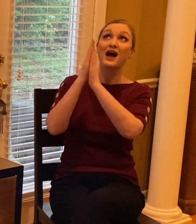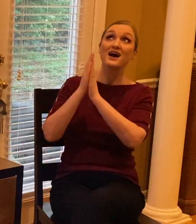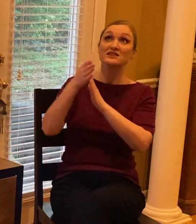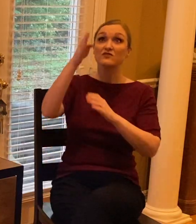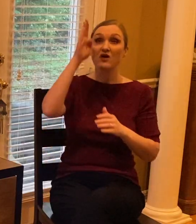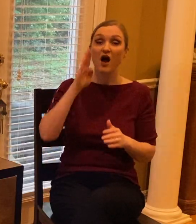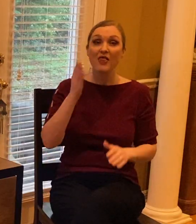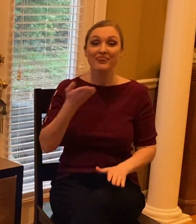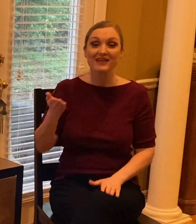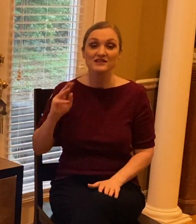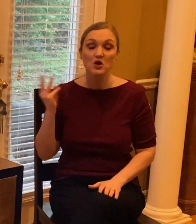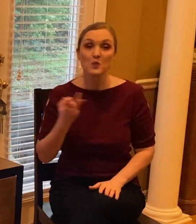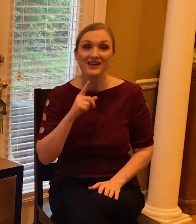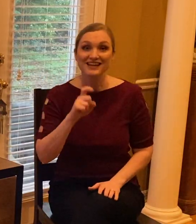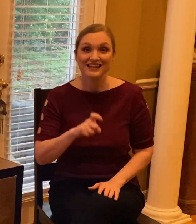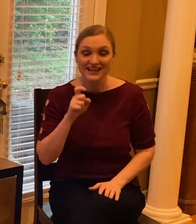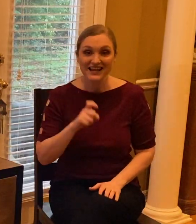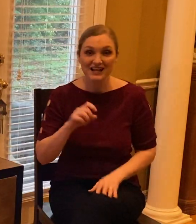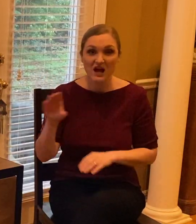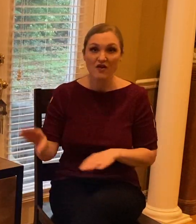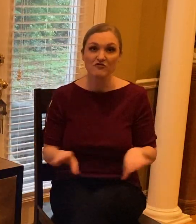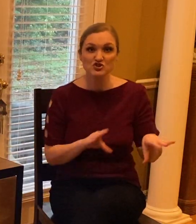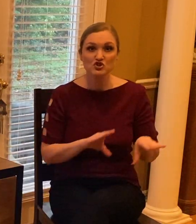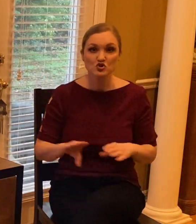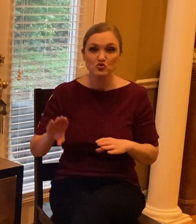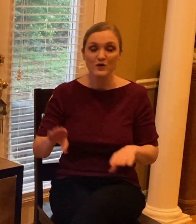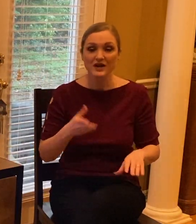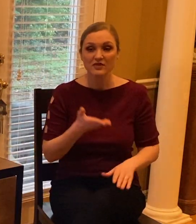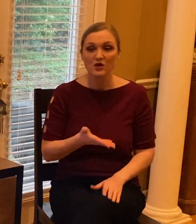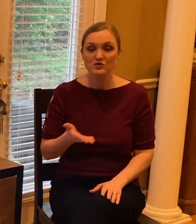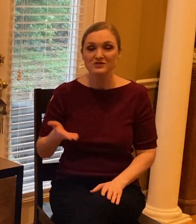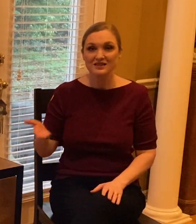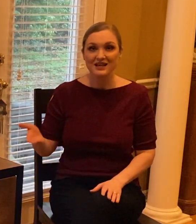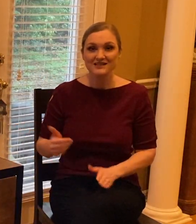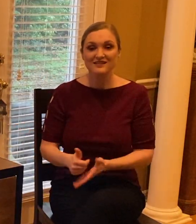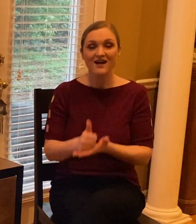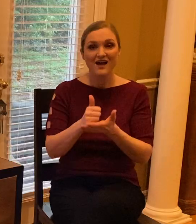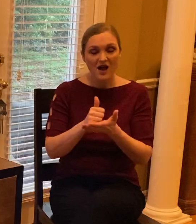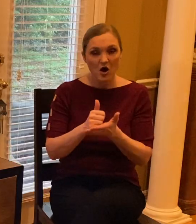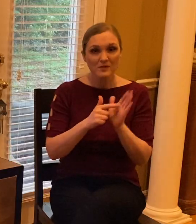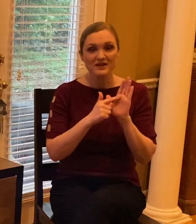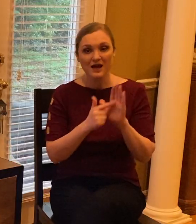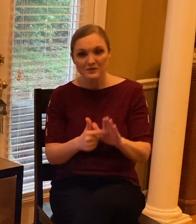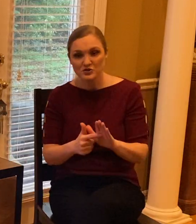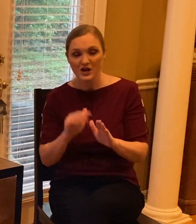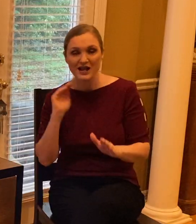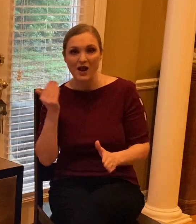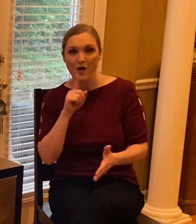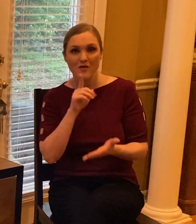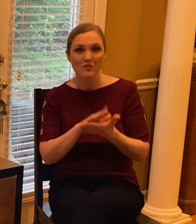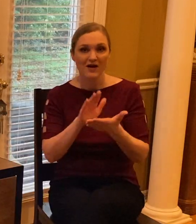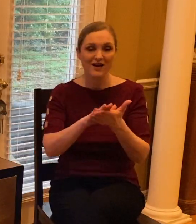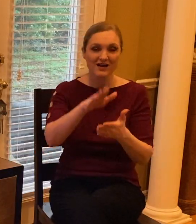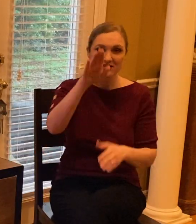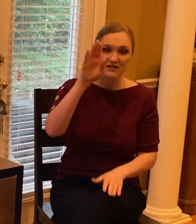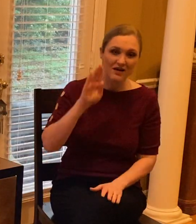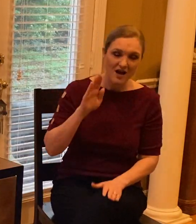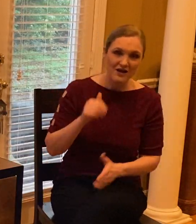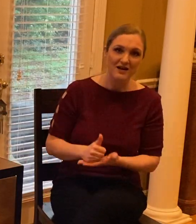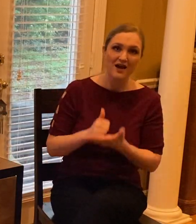of things that we need, of doing those things that help demonstrate our praise to God, that